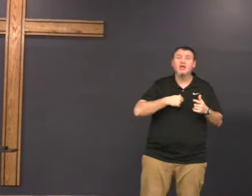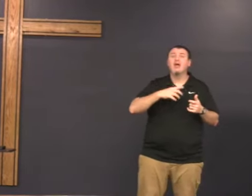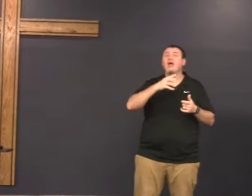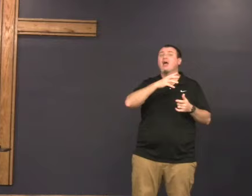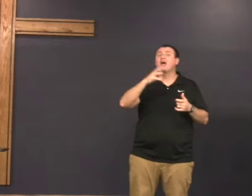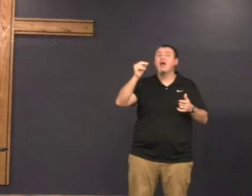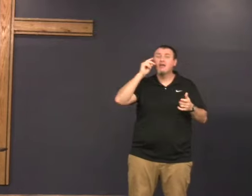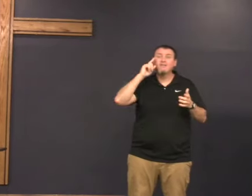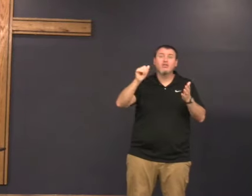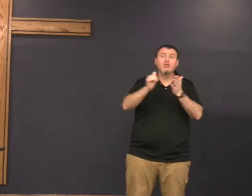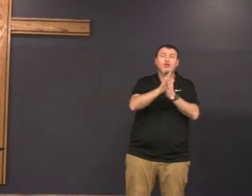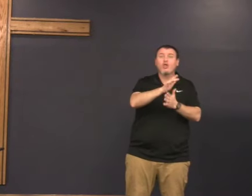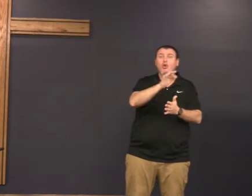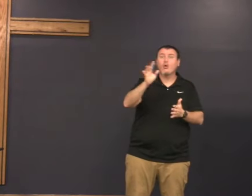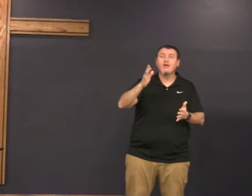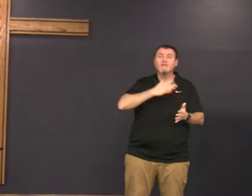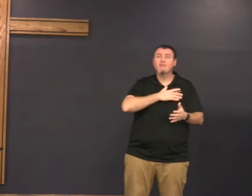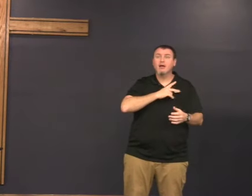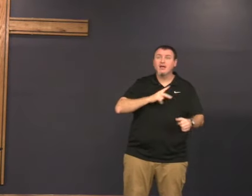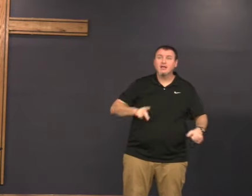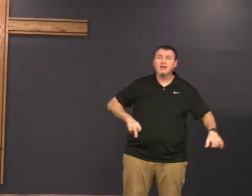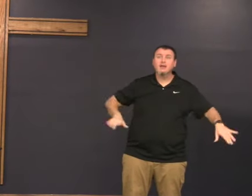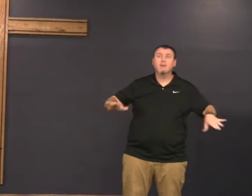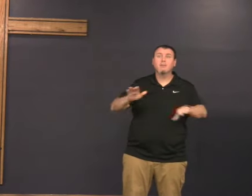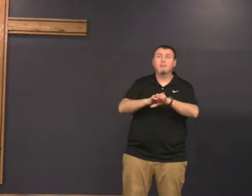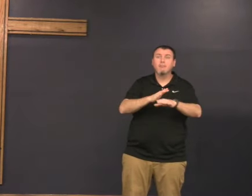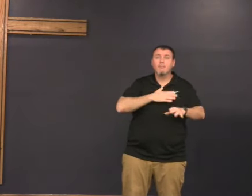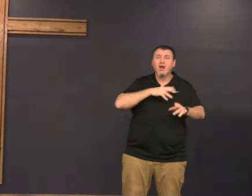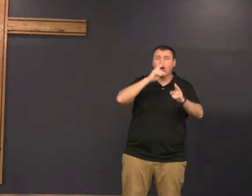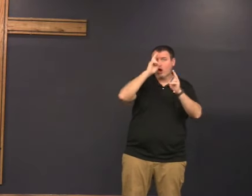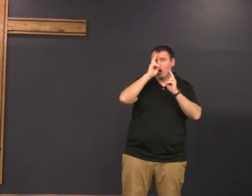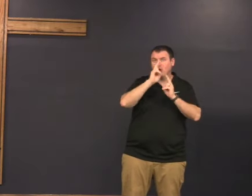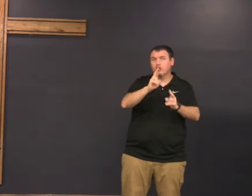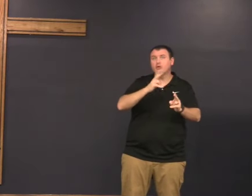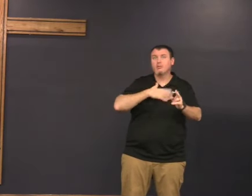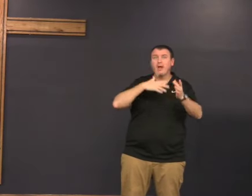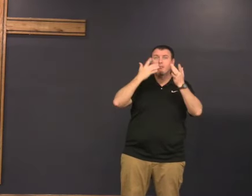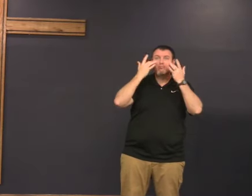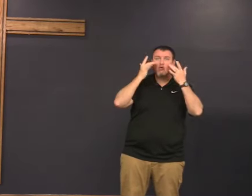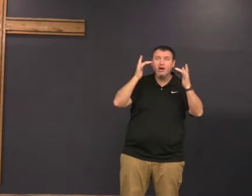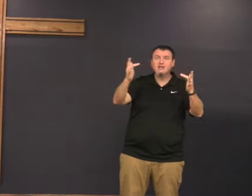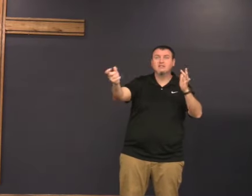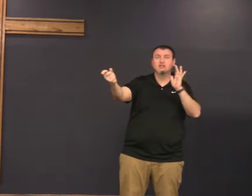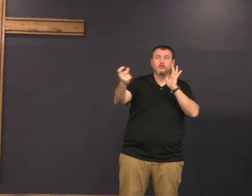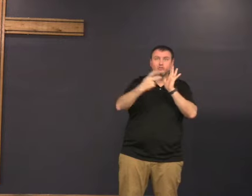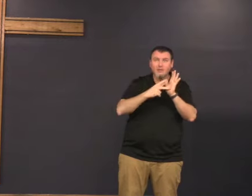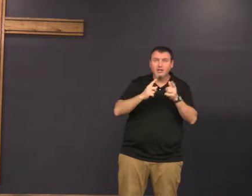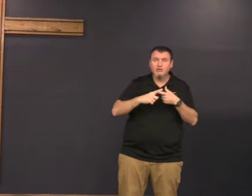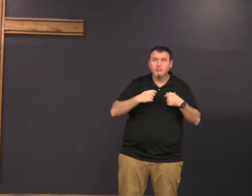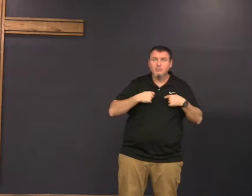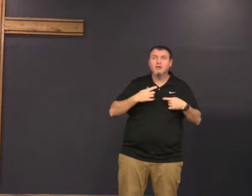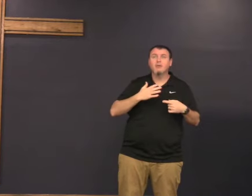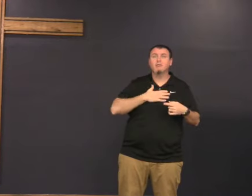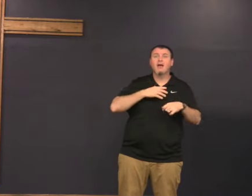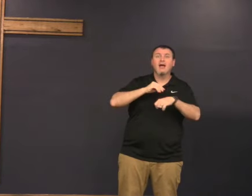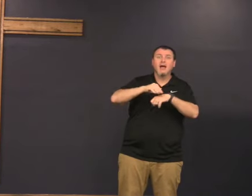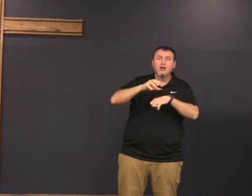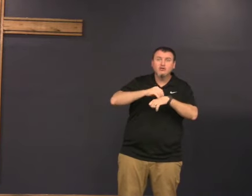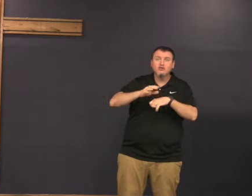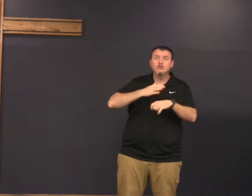Well. And at the same time, my reason returned unto me, and for the glory of my kingdom, my honor and brightness returned unto me. And